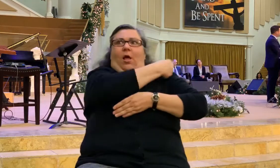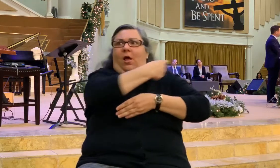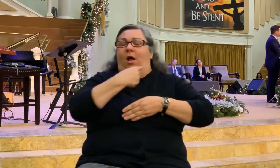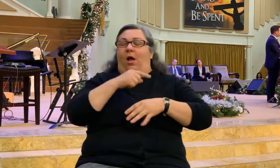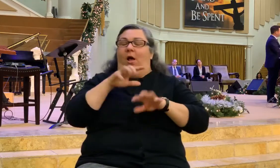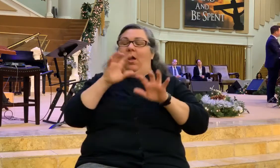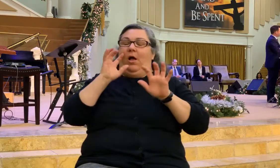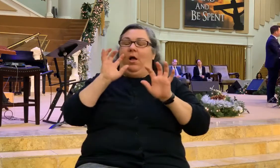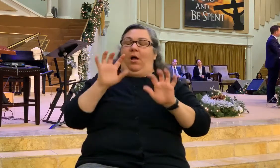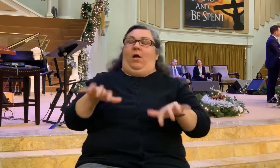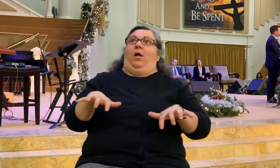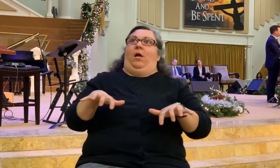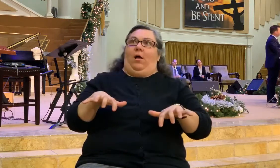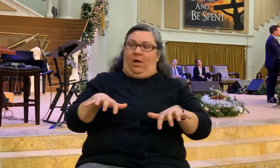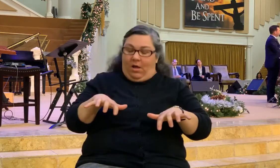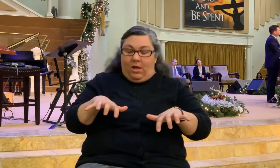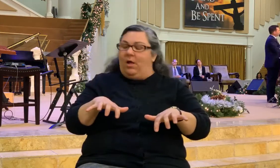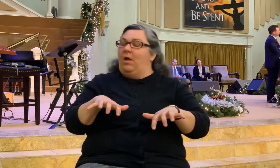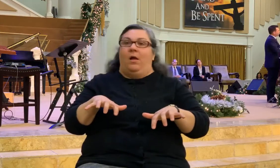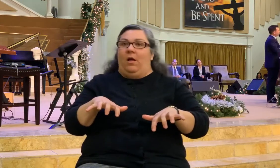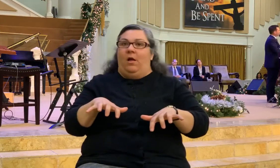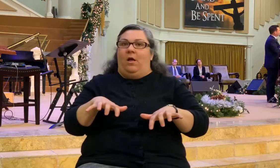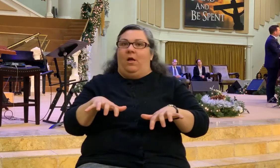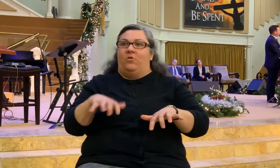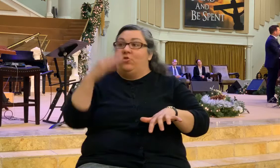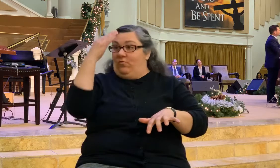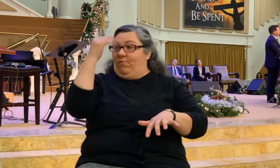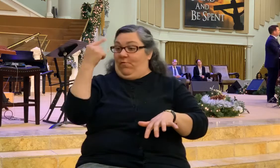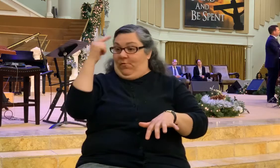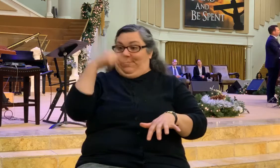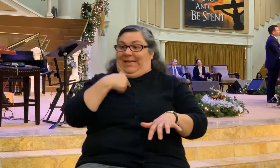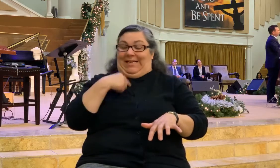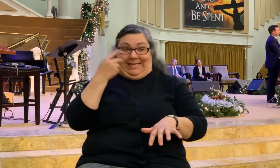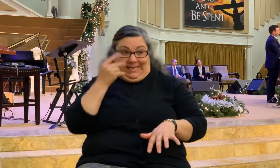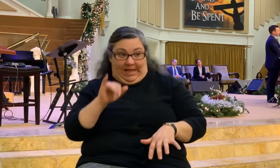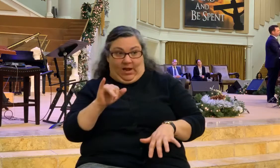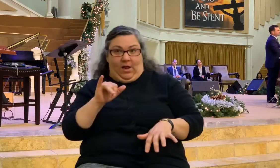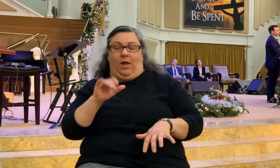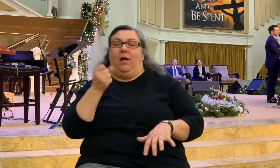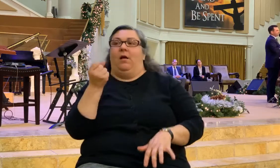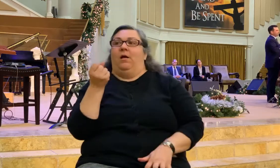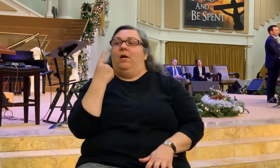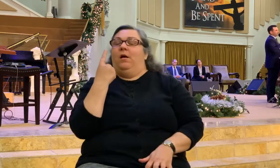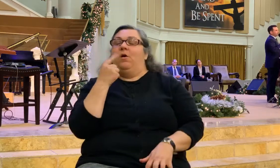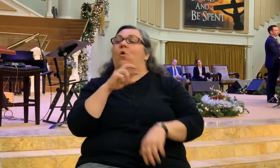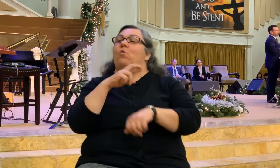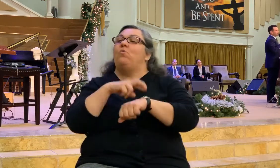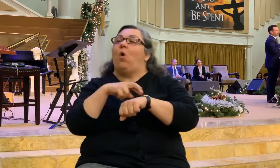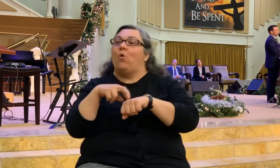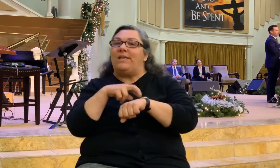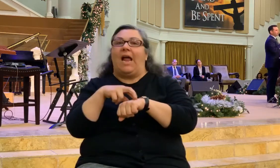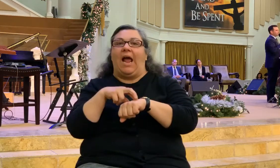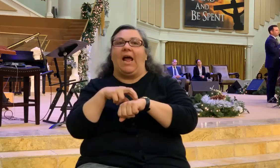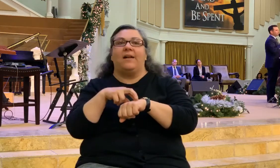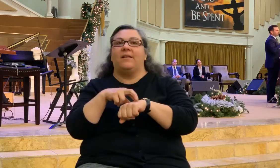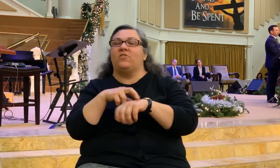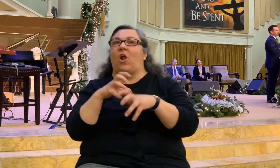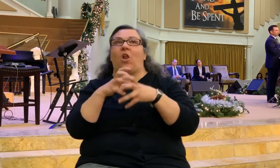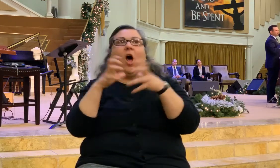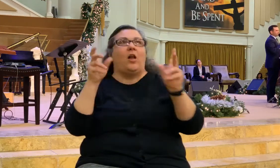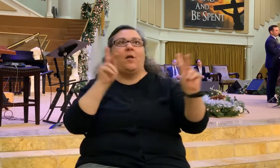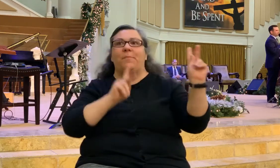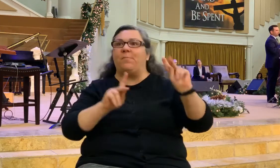my breath away to know that Roatan is the culmination of a lot of